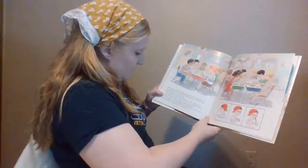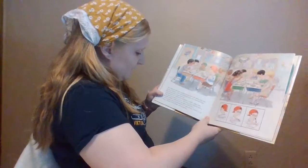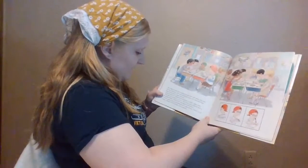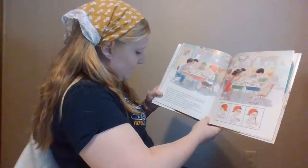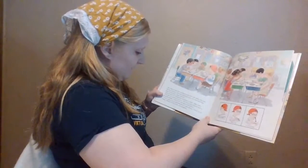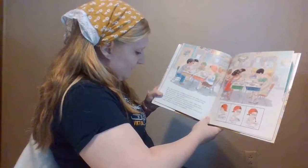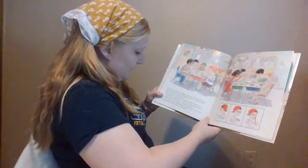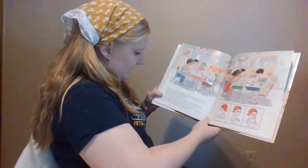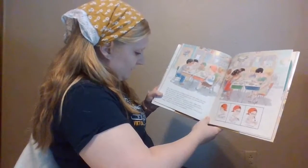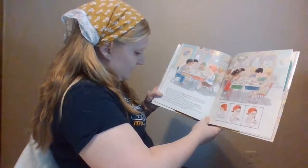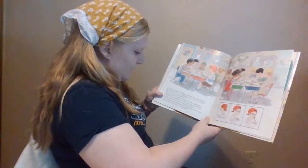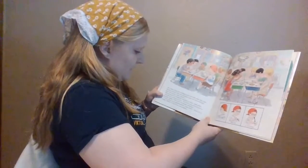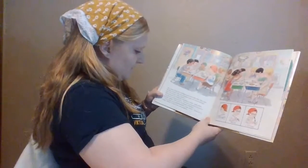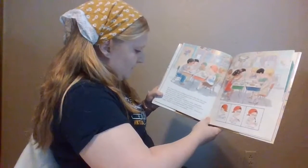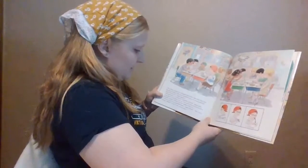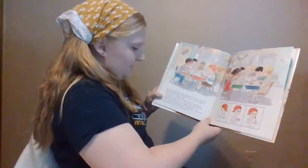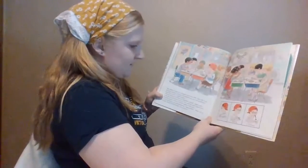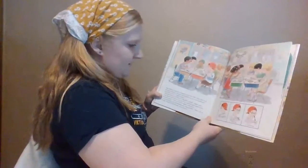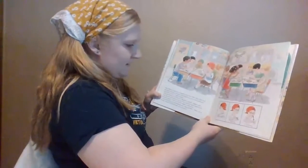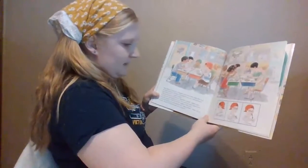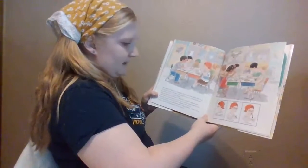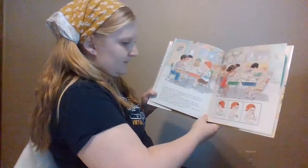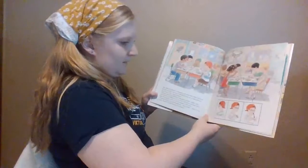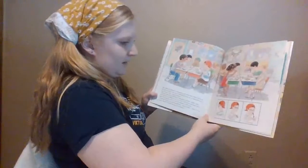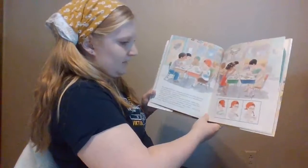Moses. They live in France. Maybe I'll visit them next summer.